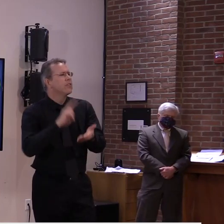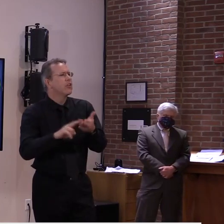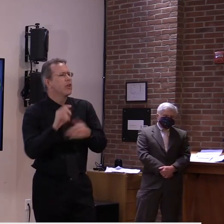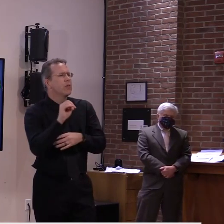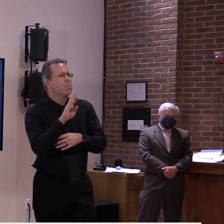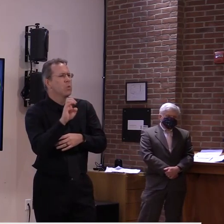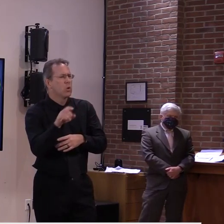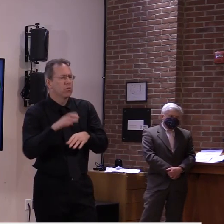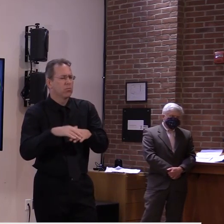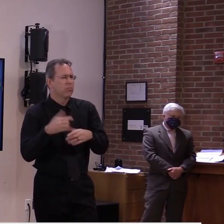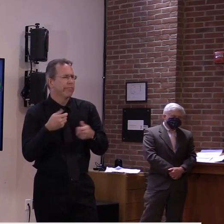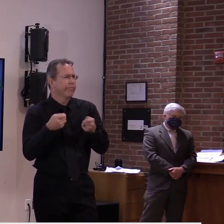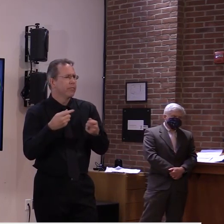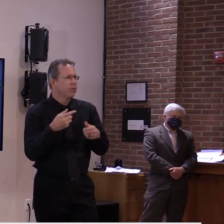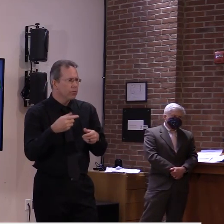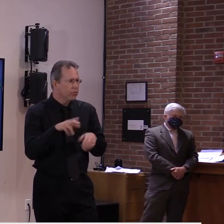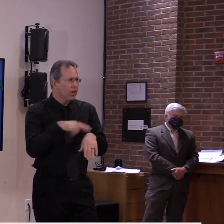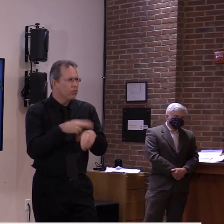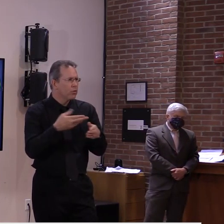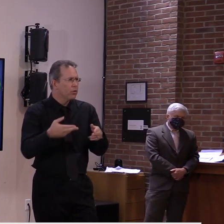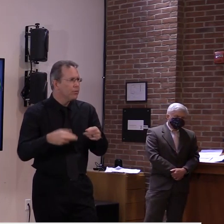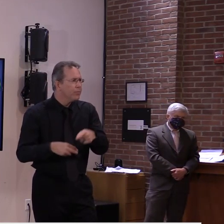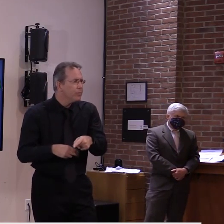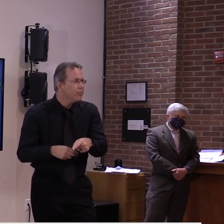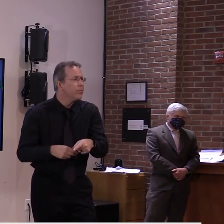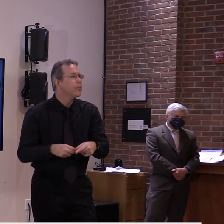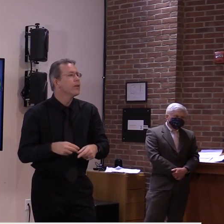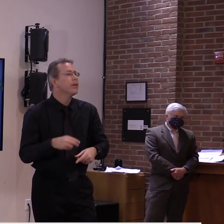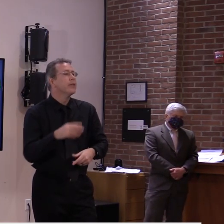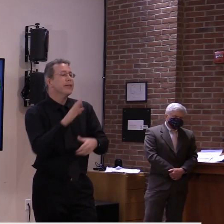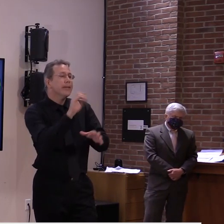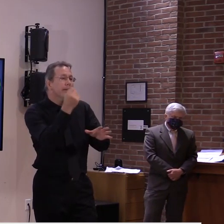I wonder if Secretary Moore might be on the line.